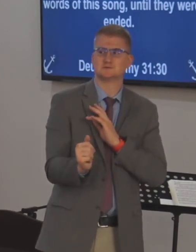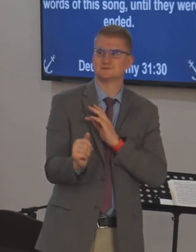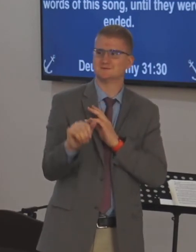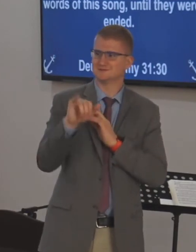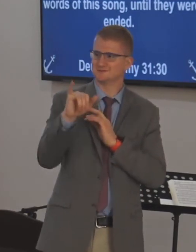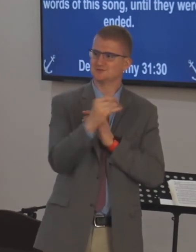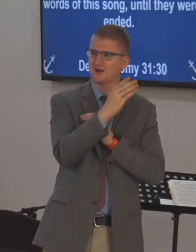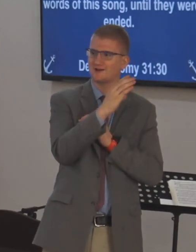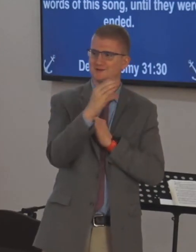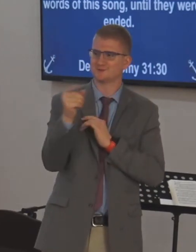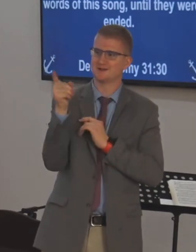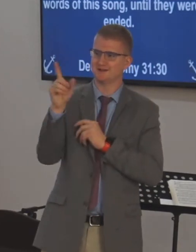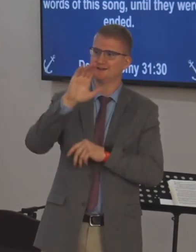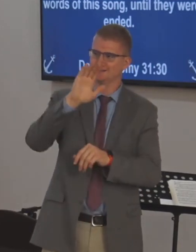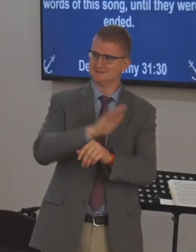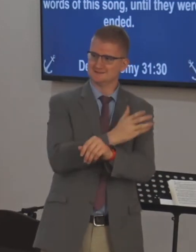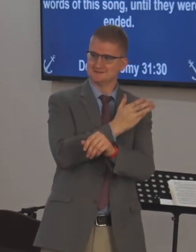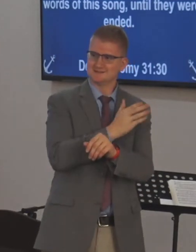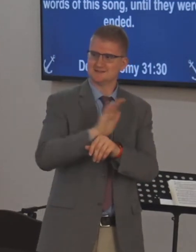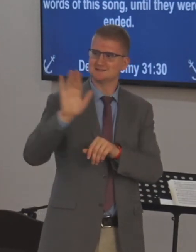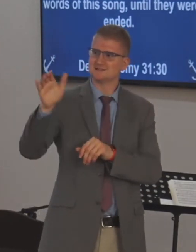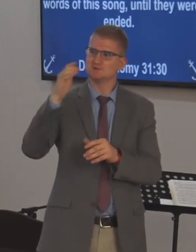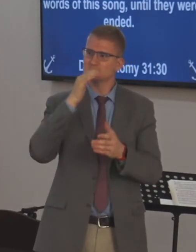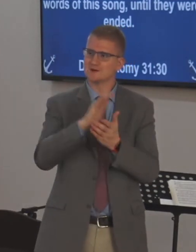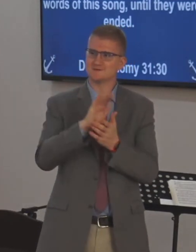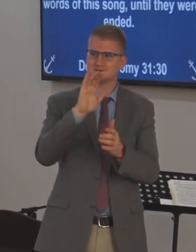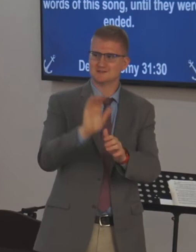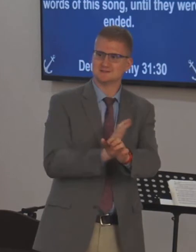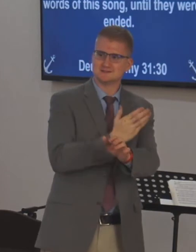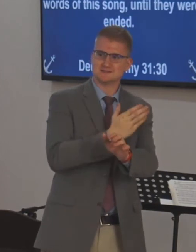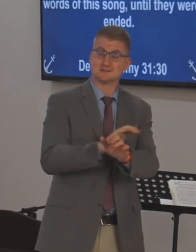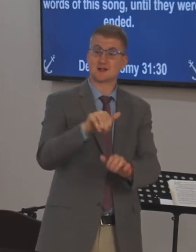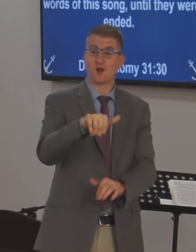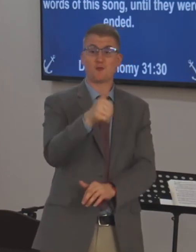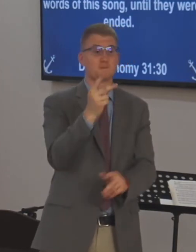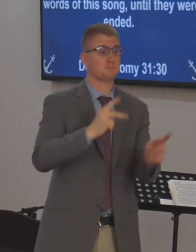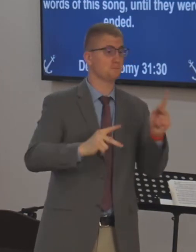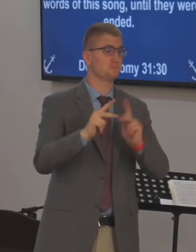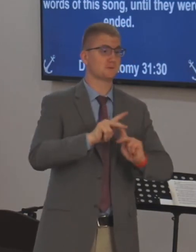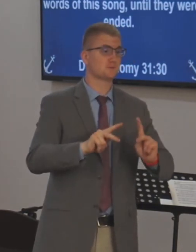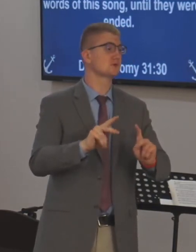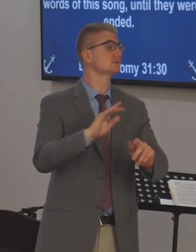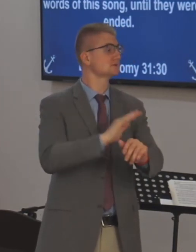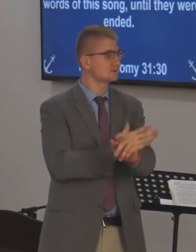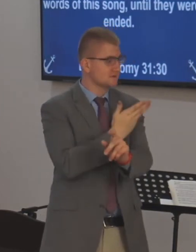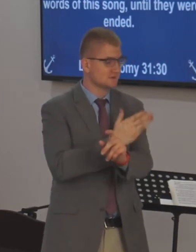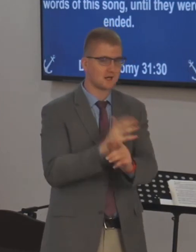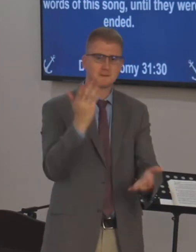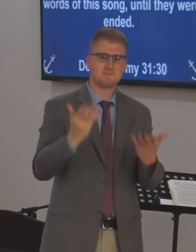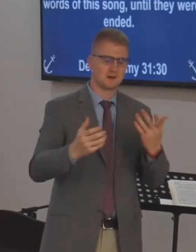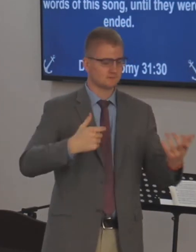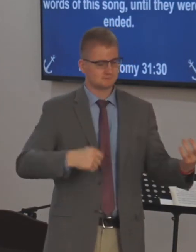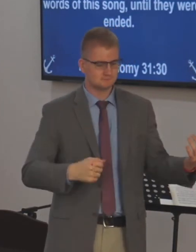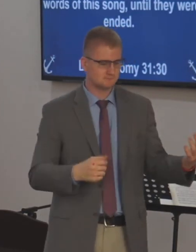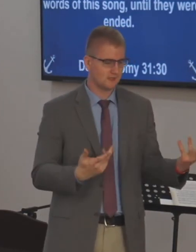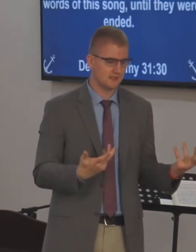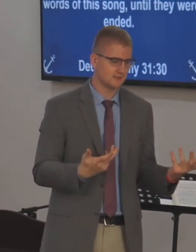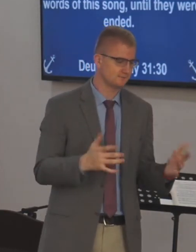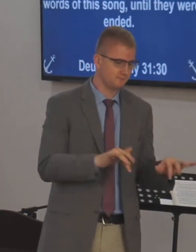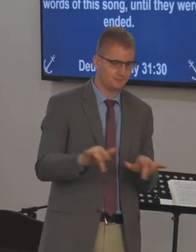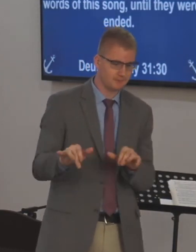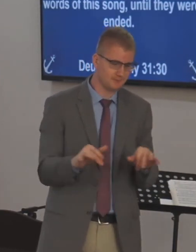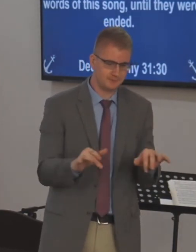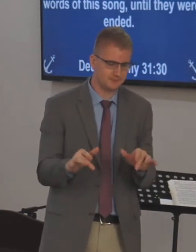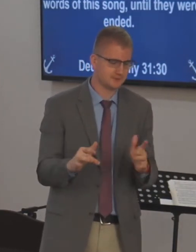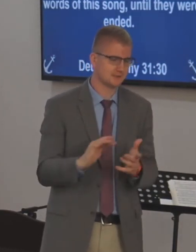Josh, he sings. His wife sings. And there's others of you that got talent. Maybe you play an instrument.